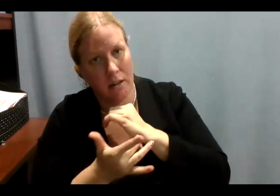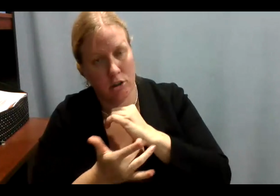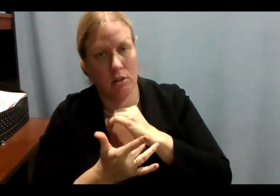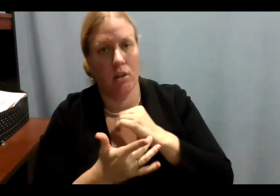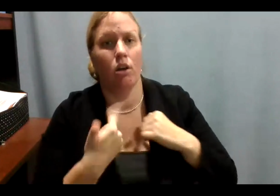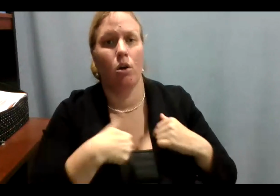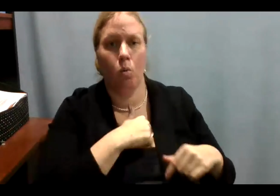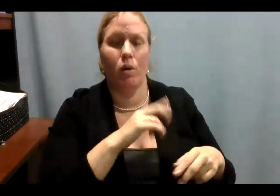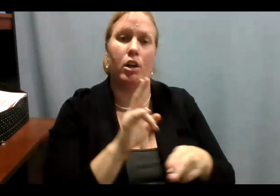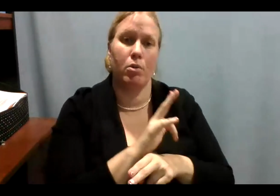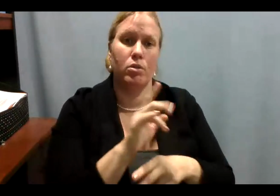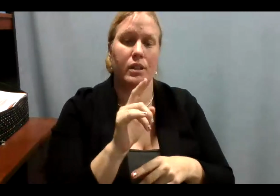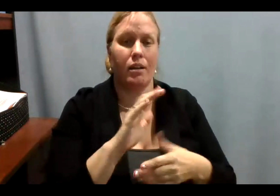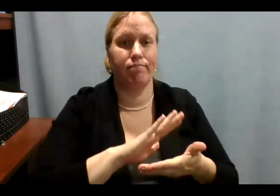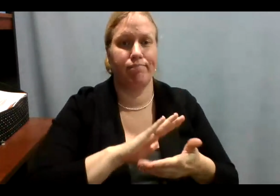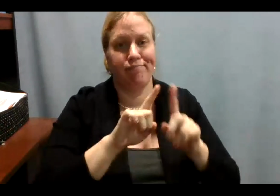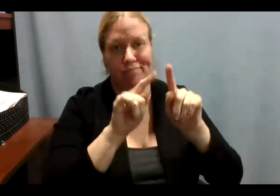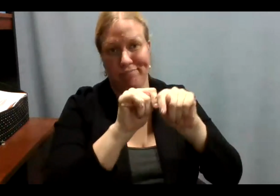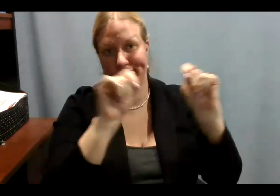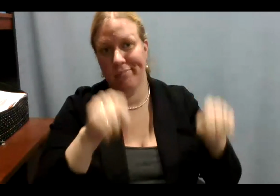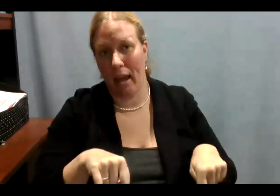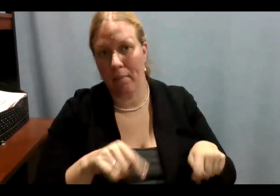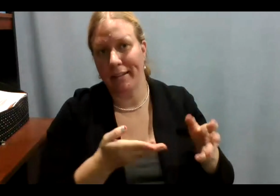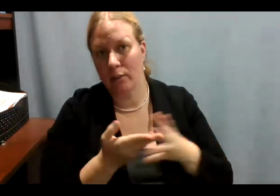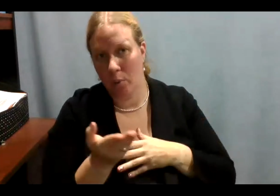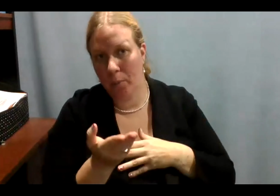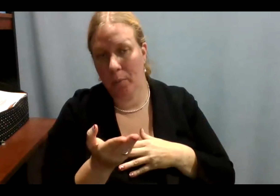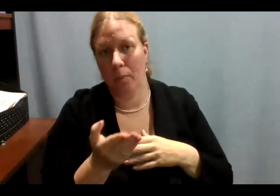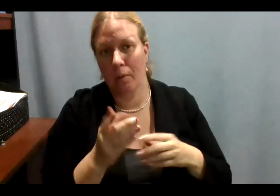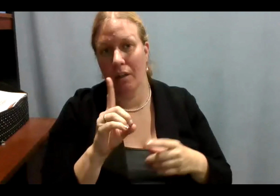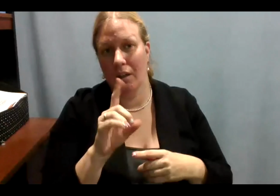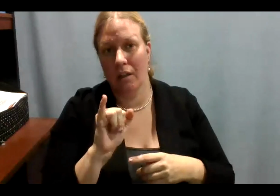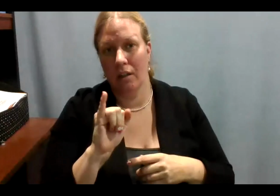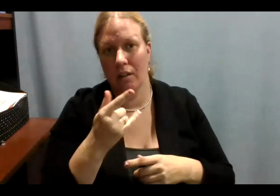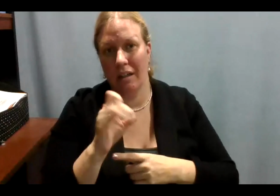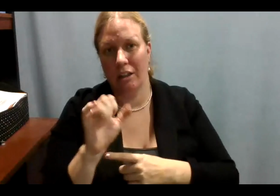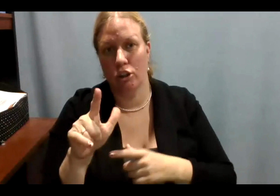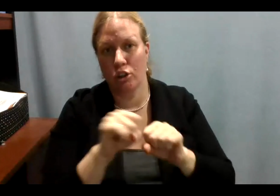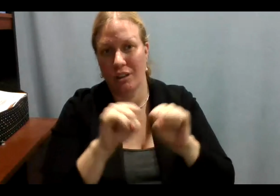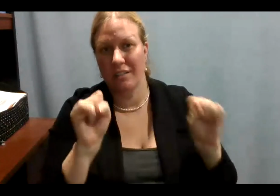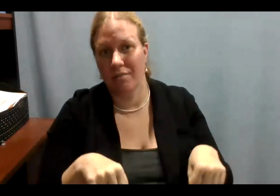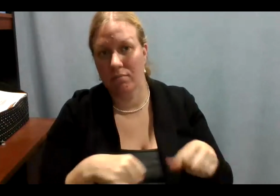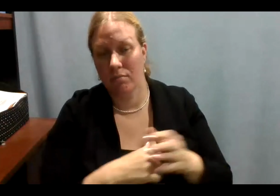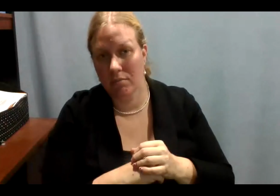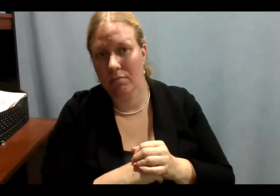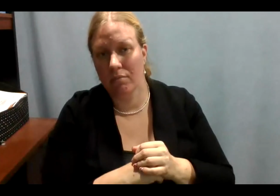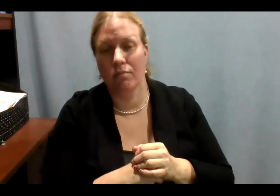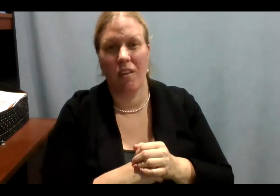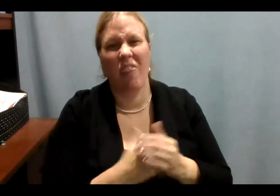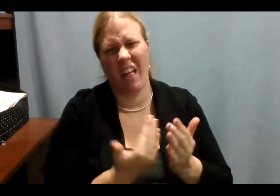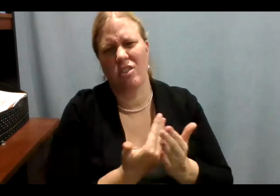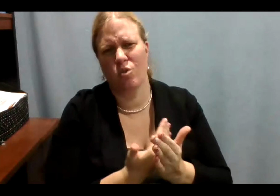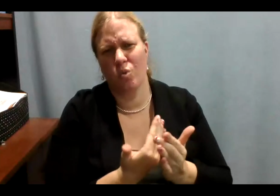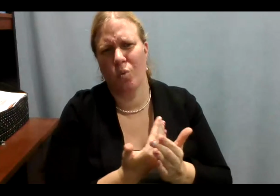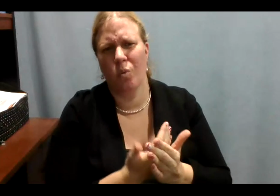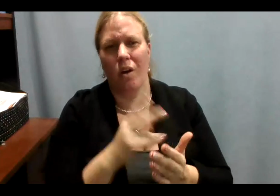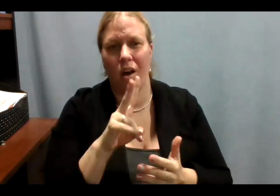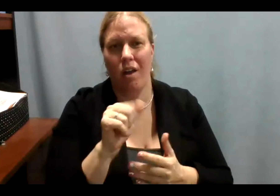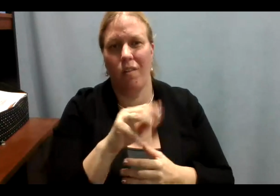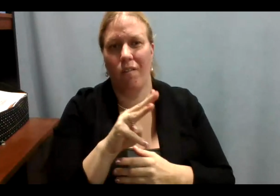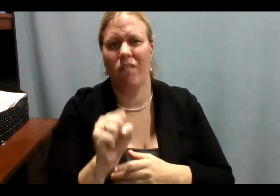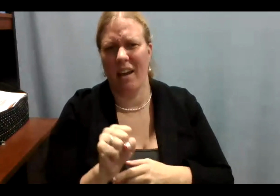utilizing tablets and doing everything through a a digital system um that is new to us which is the vam system that we